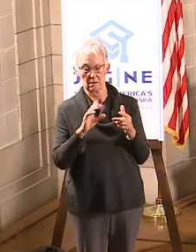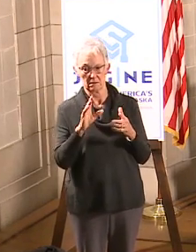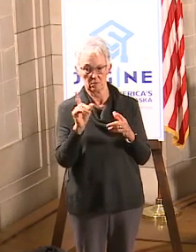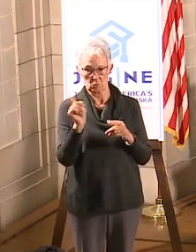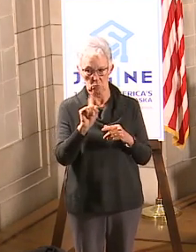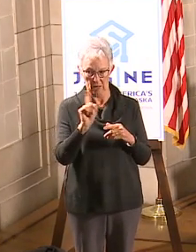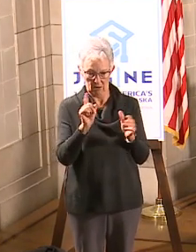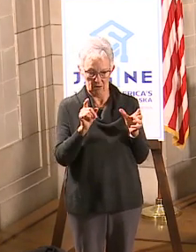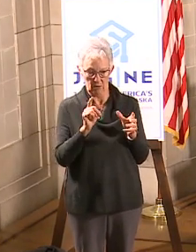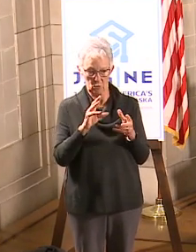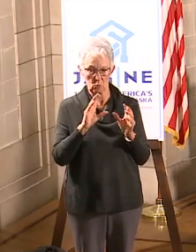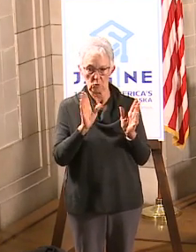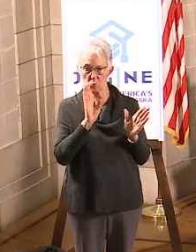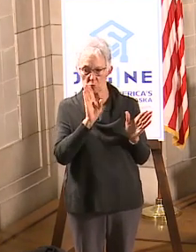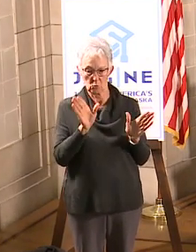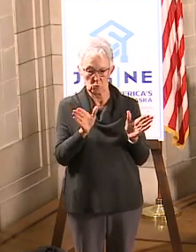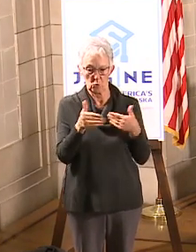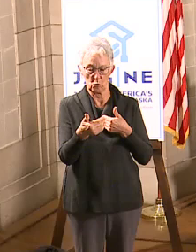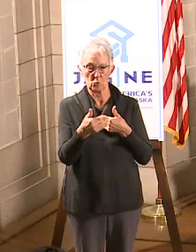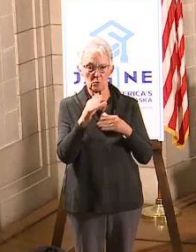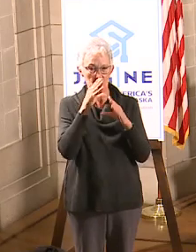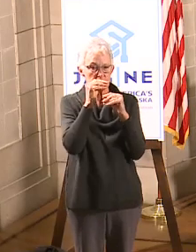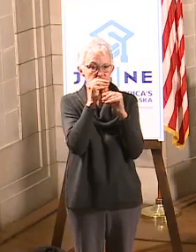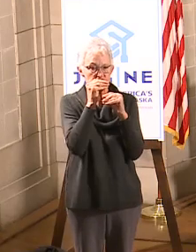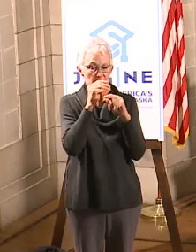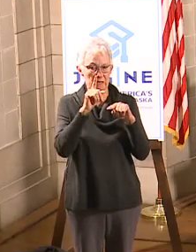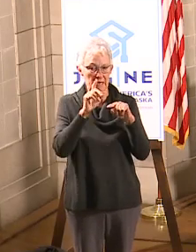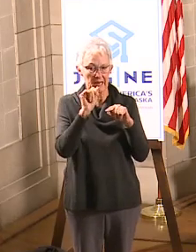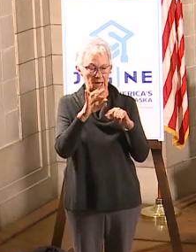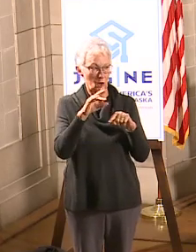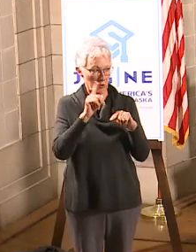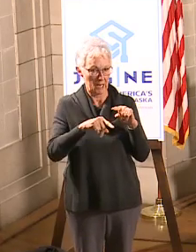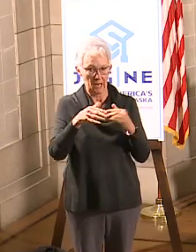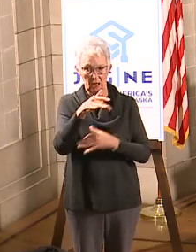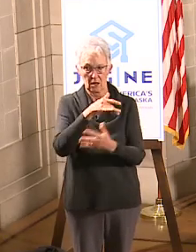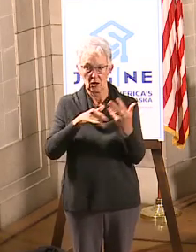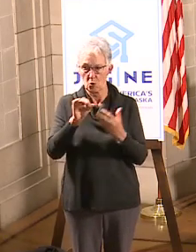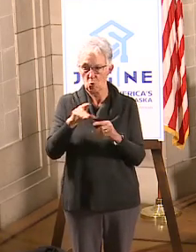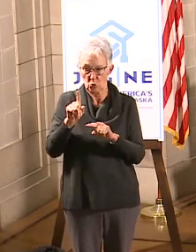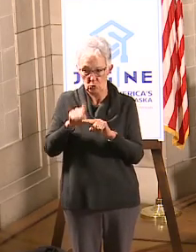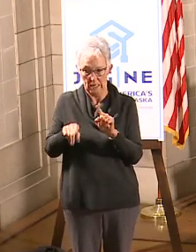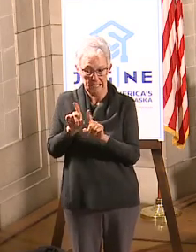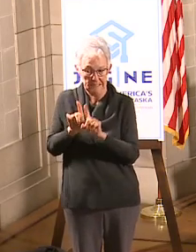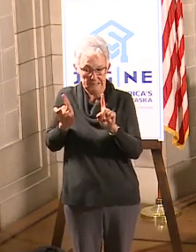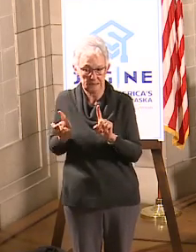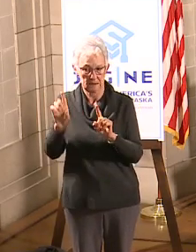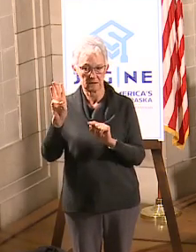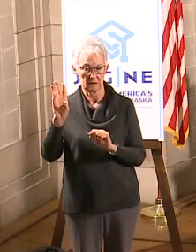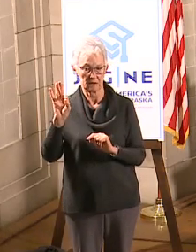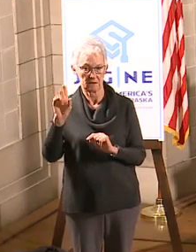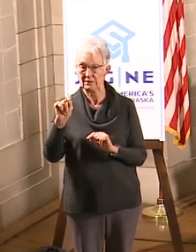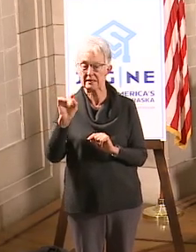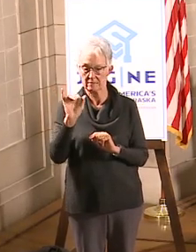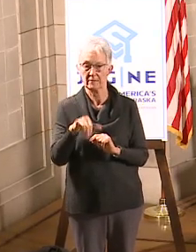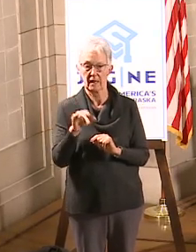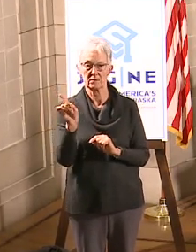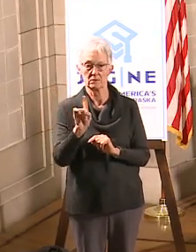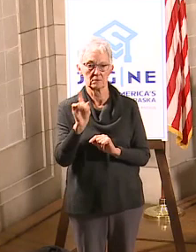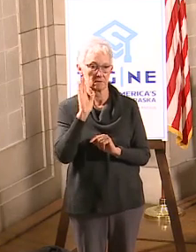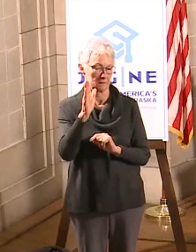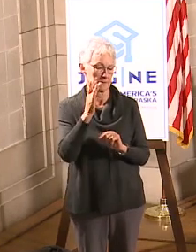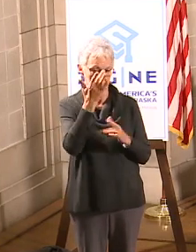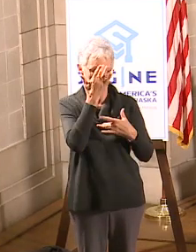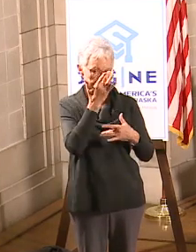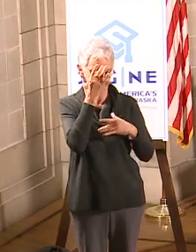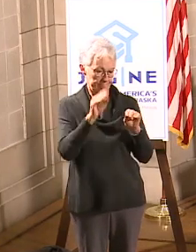So if you're in a crowded place, a confined space, or close contact, that's when you give the virus an opportunity to spread. So please continue to